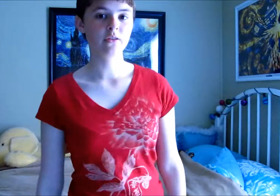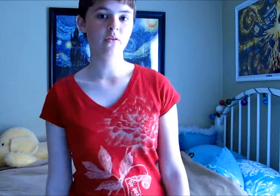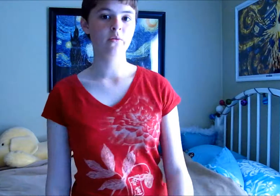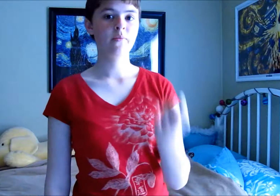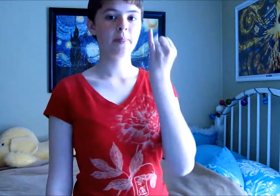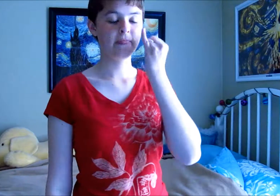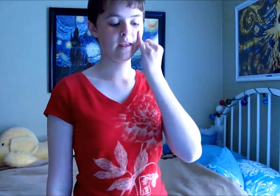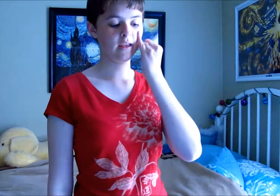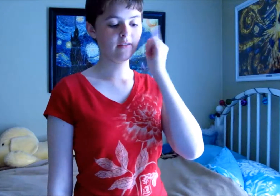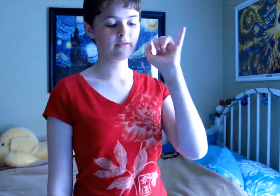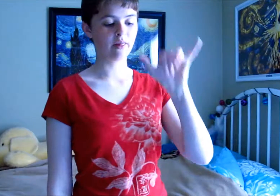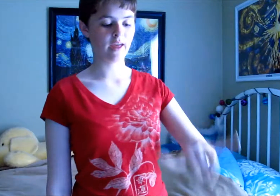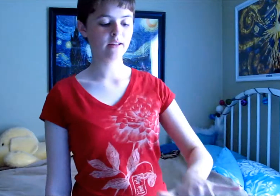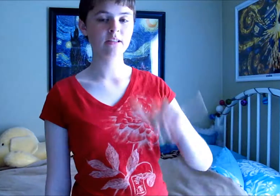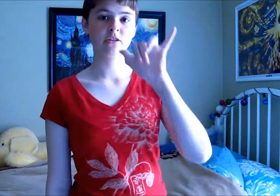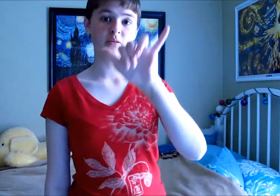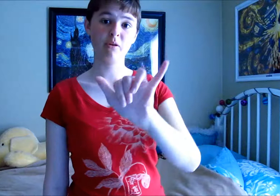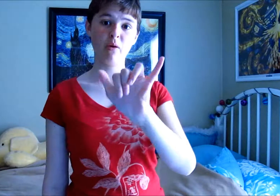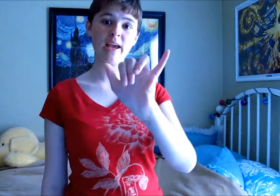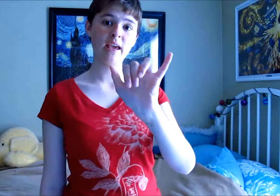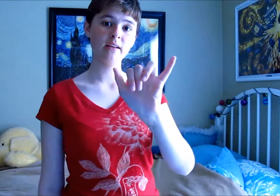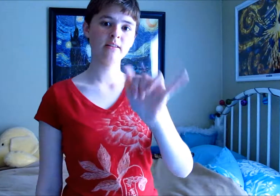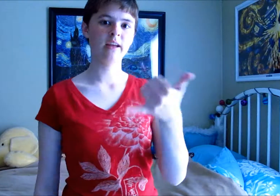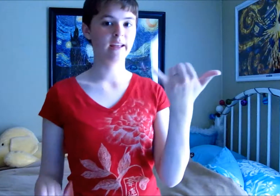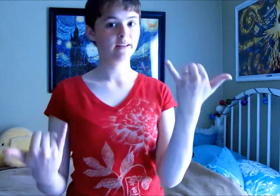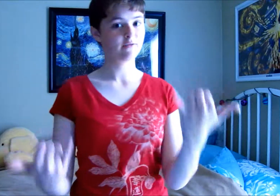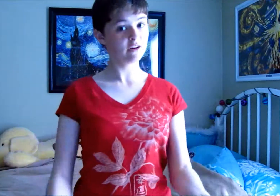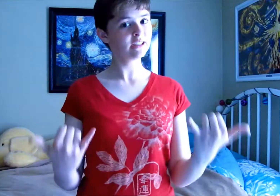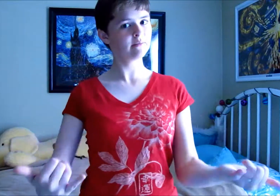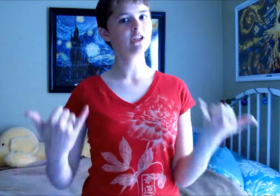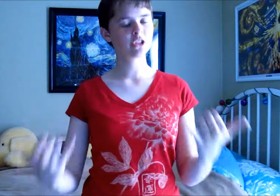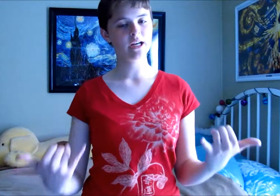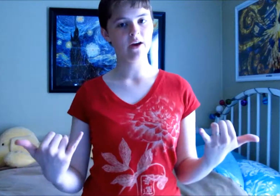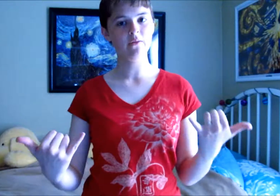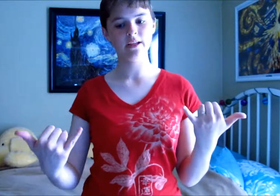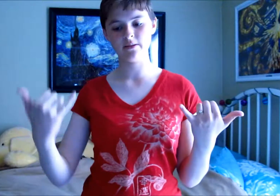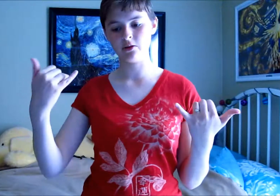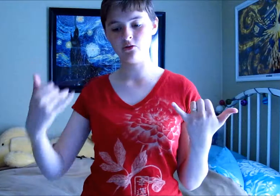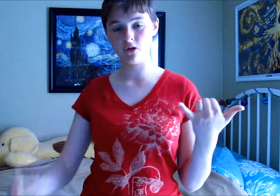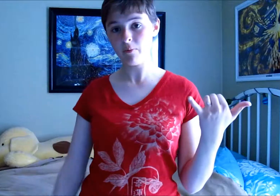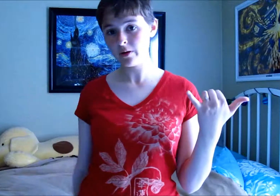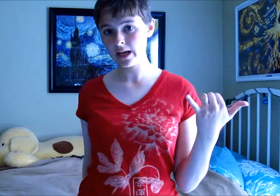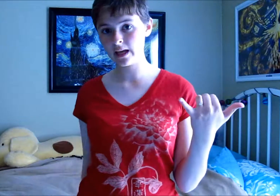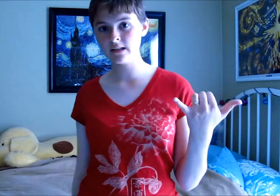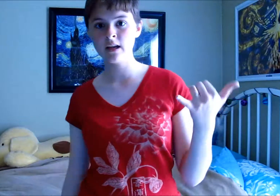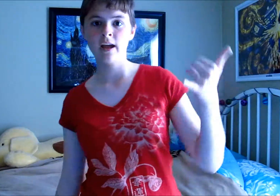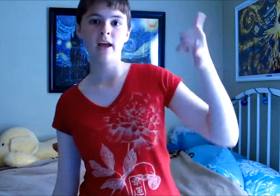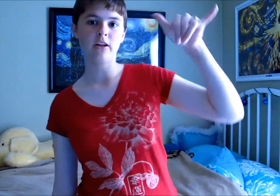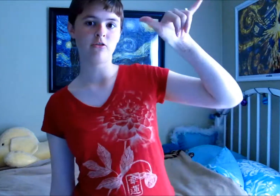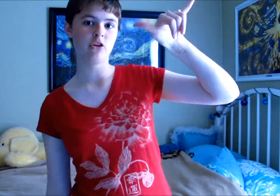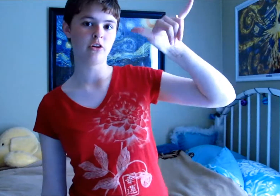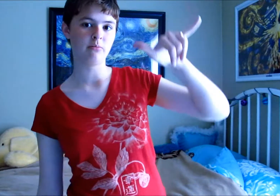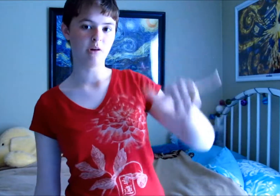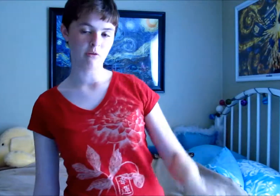So if that's, it's going to be Y hand, and it's very similar to now, except you drop one hand and you turn your palm